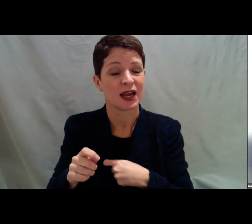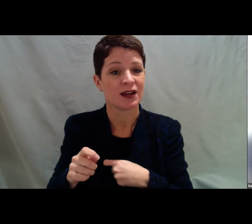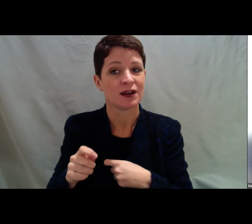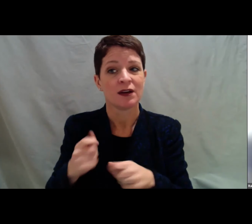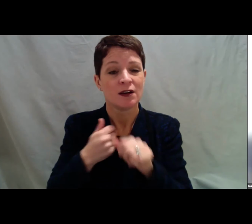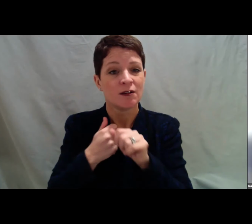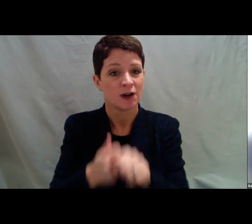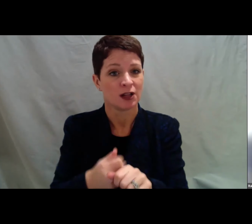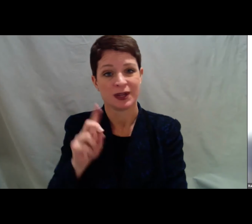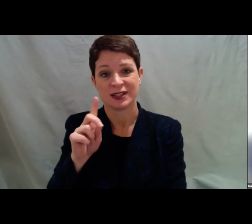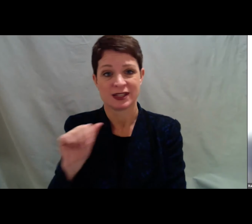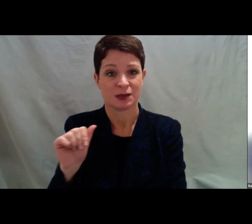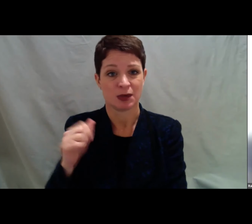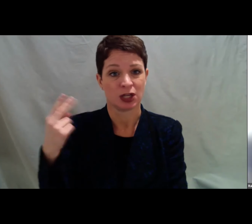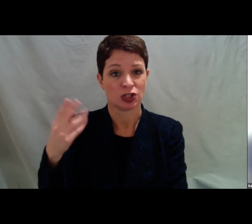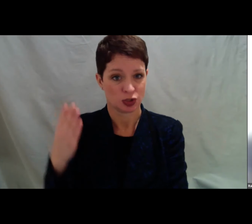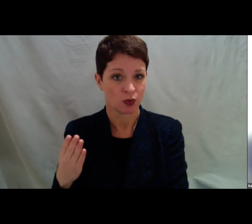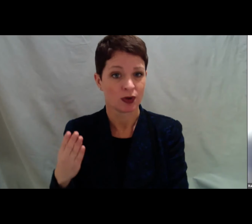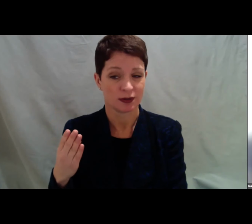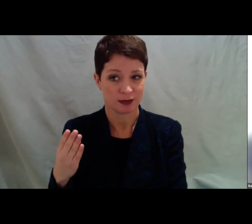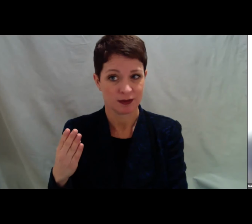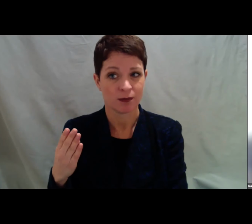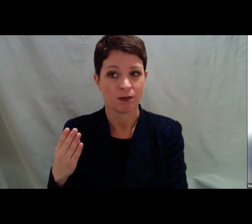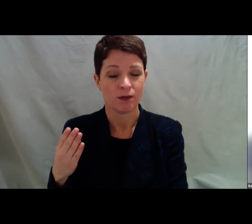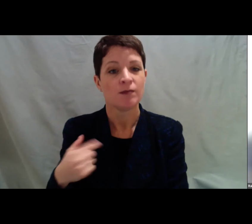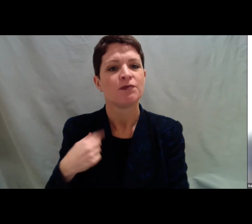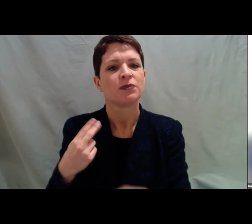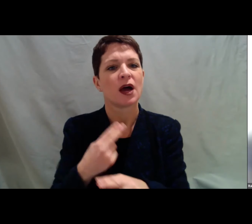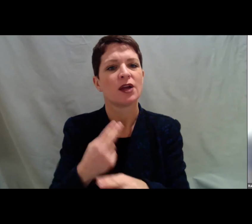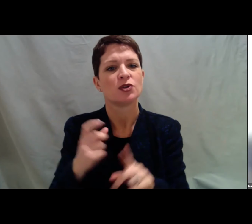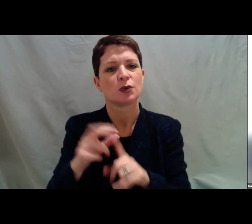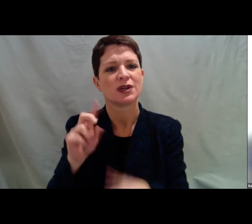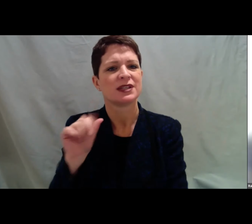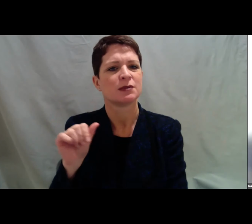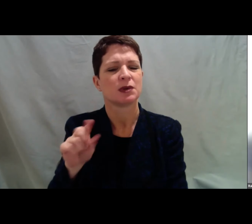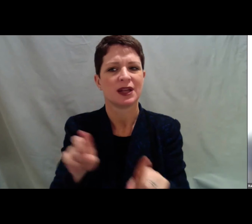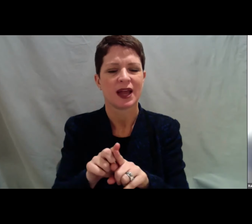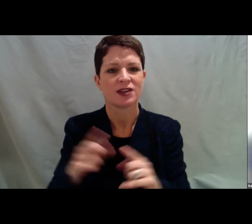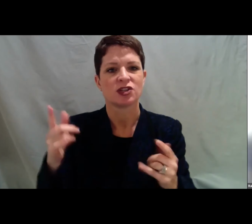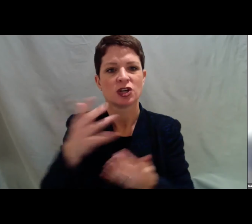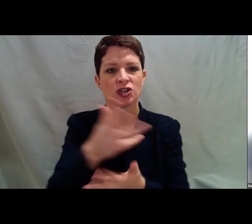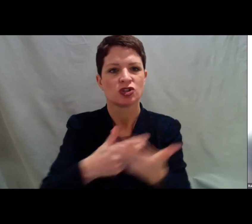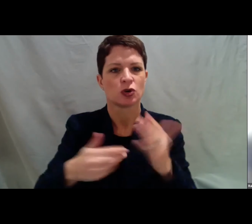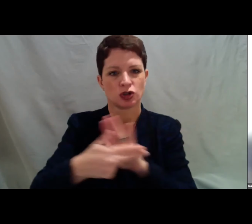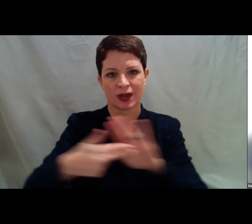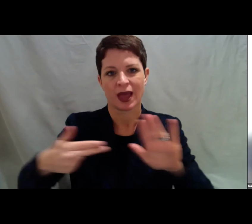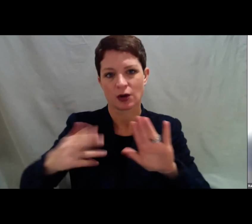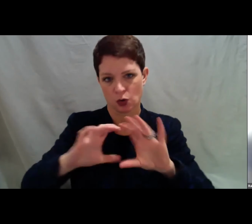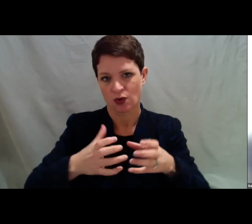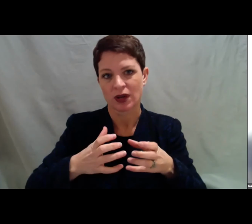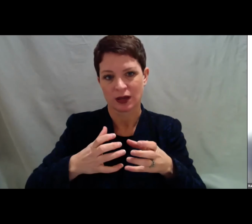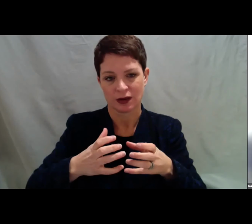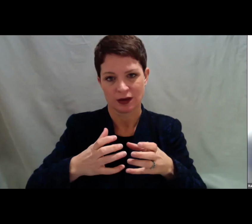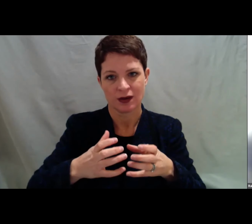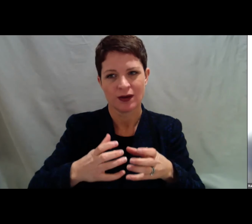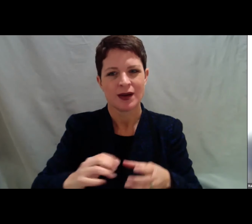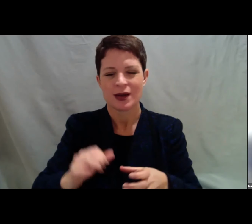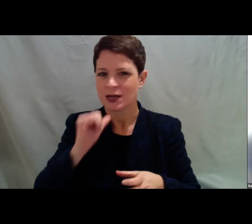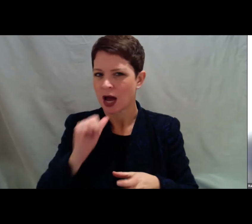of disability historians, I used disability as a social category rather than